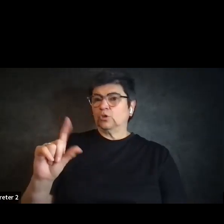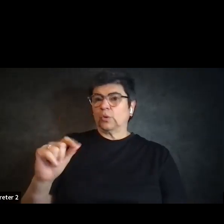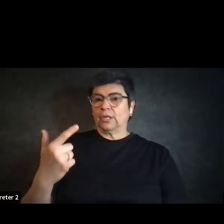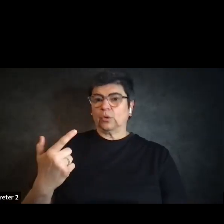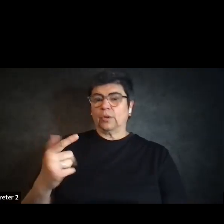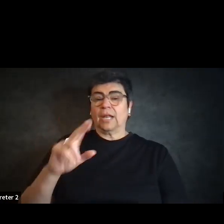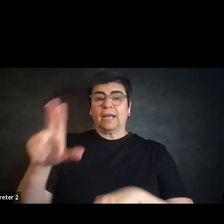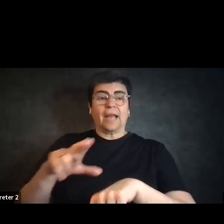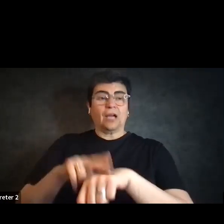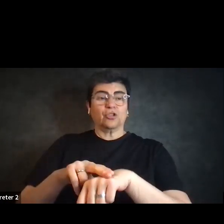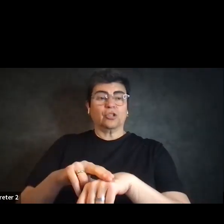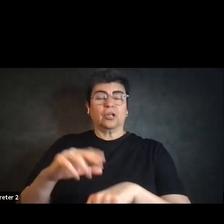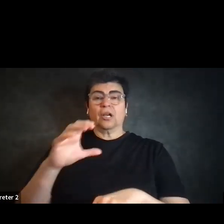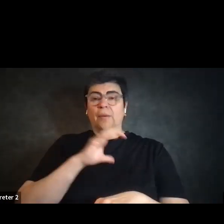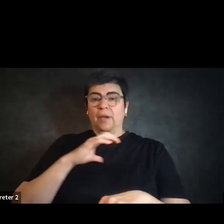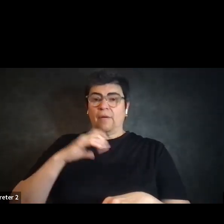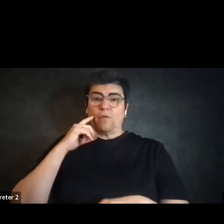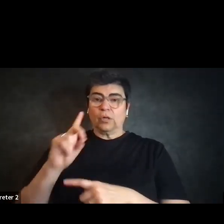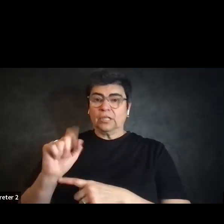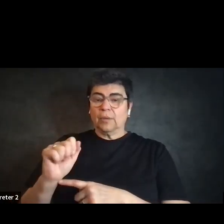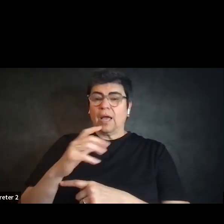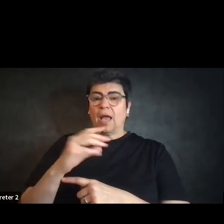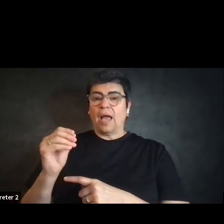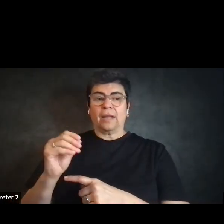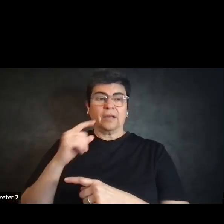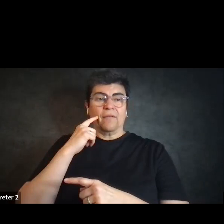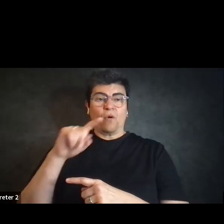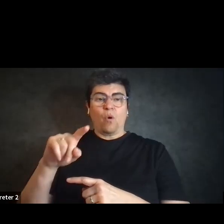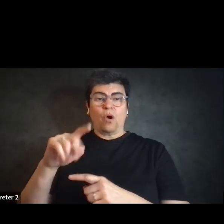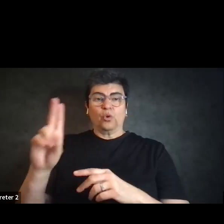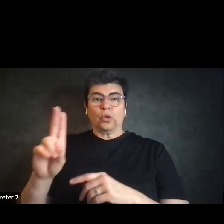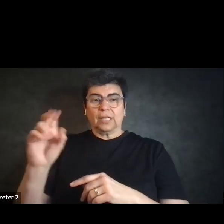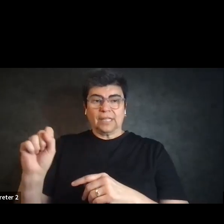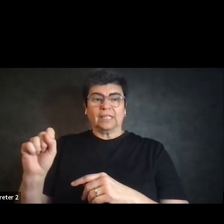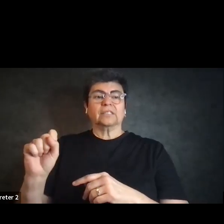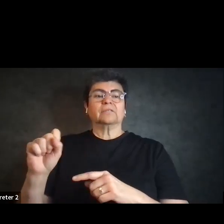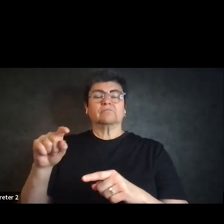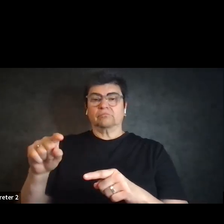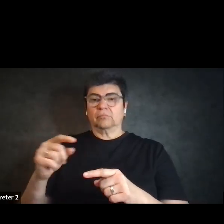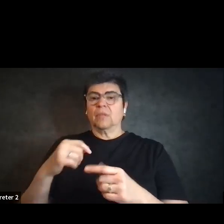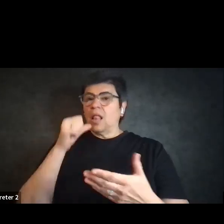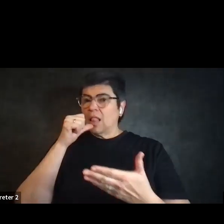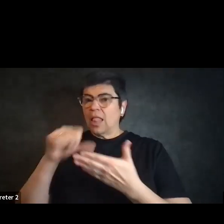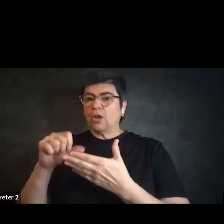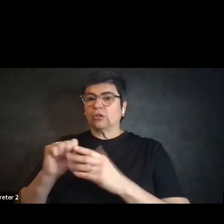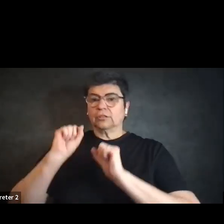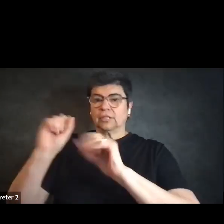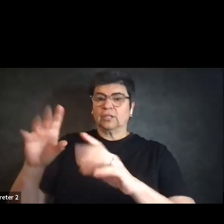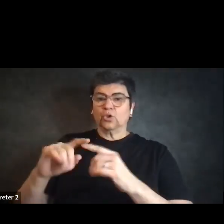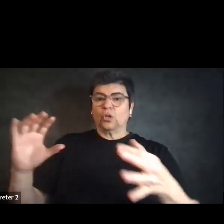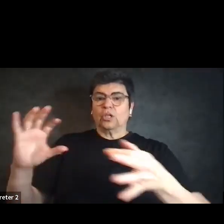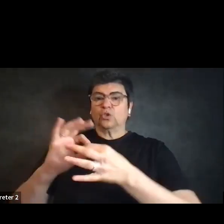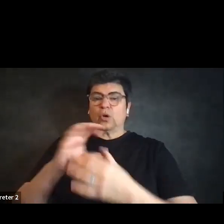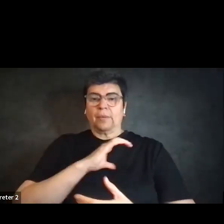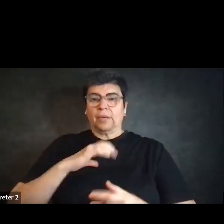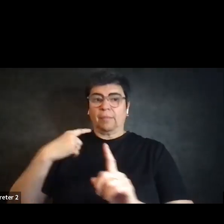the National Council for Disability, an autonomous body in the United States, they have written 2 letters to the Joint Commission as well as the